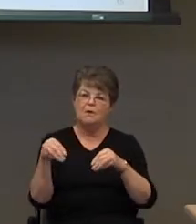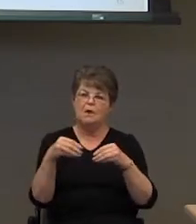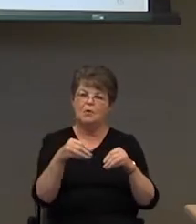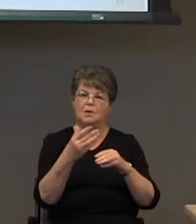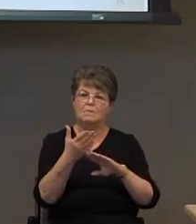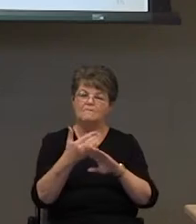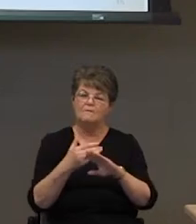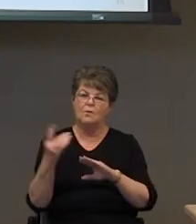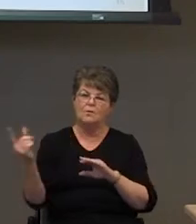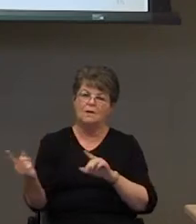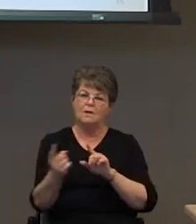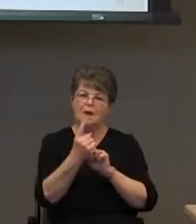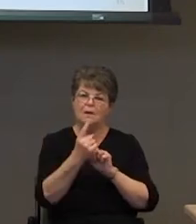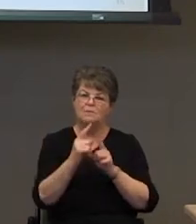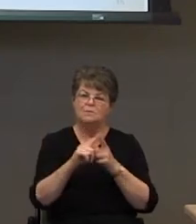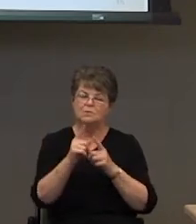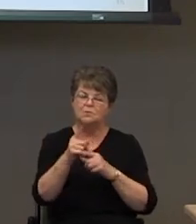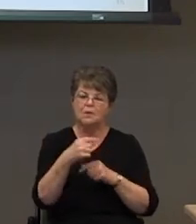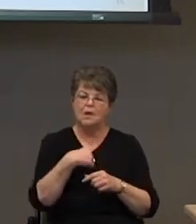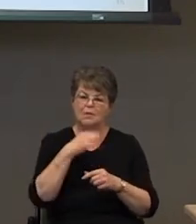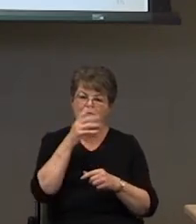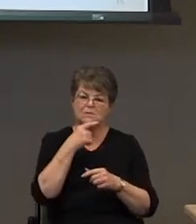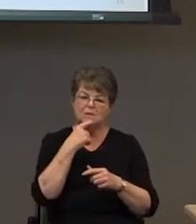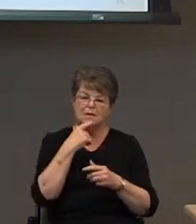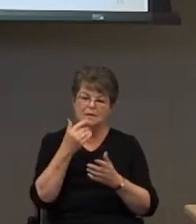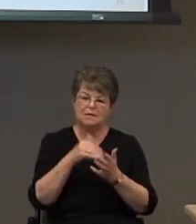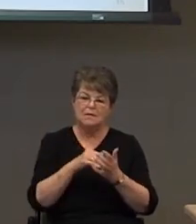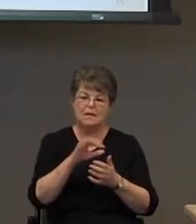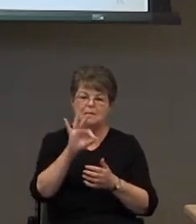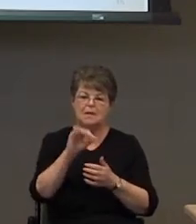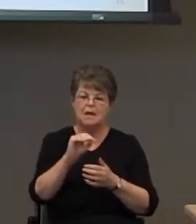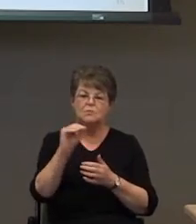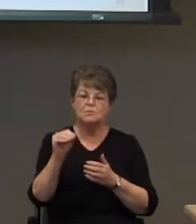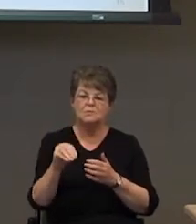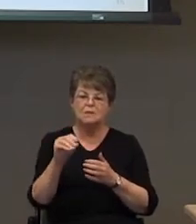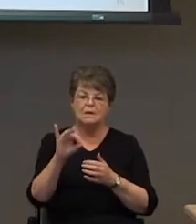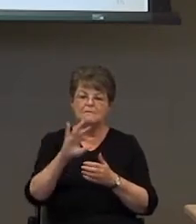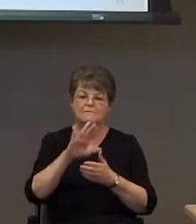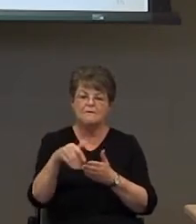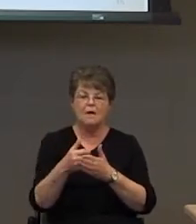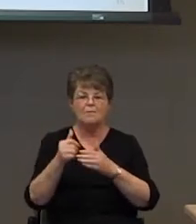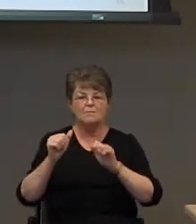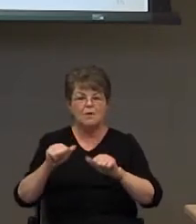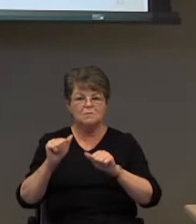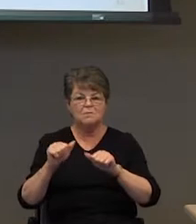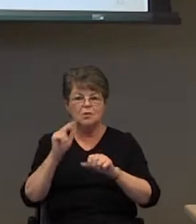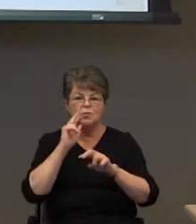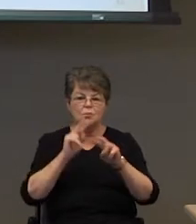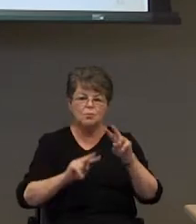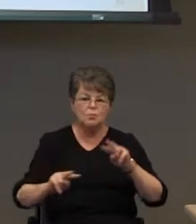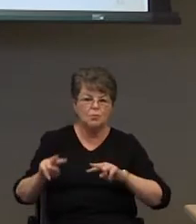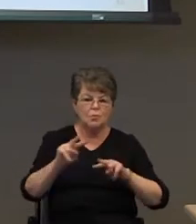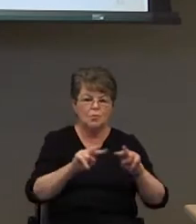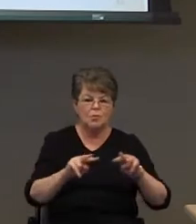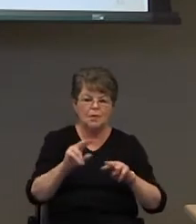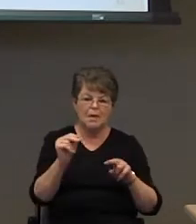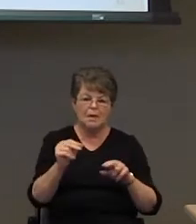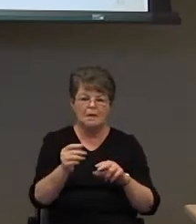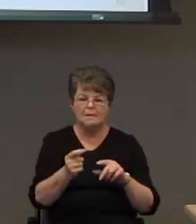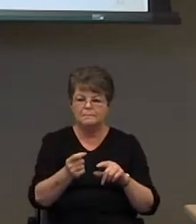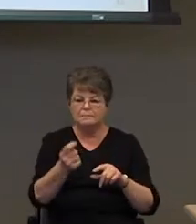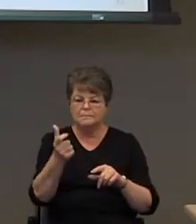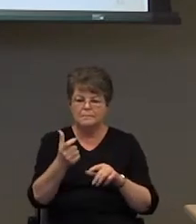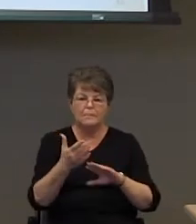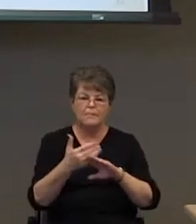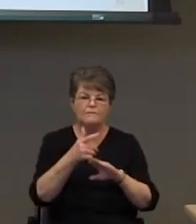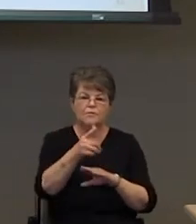before they come to you. I said this before and I'll say it again. 90% of all prospects look at your community and rule you out before you ever even know they